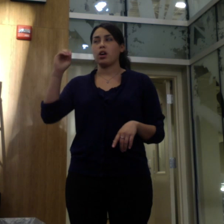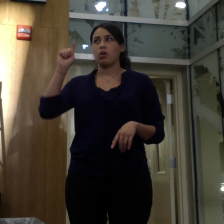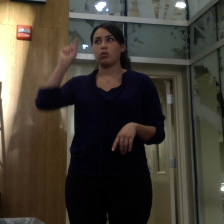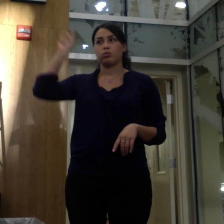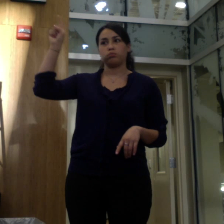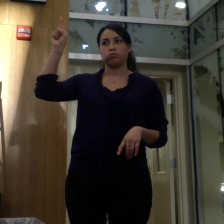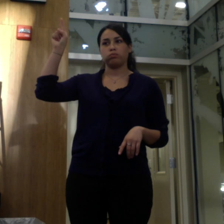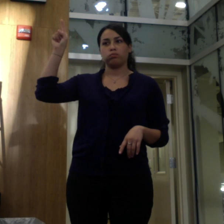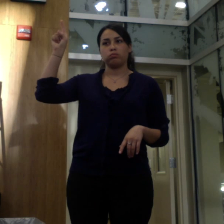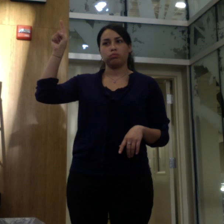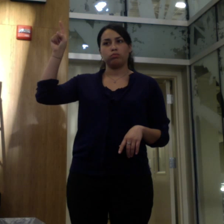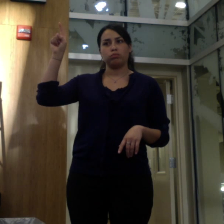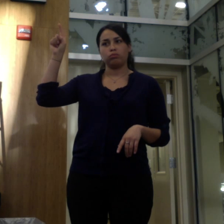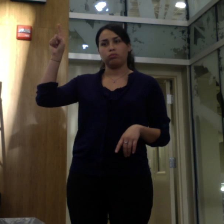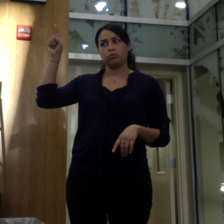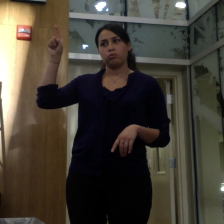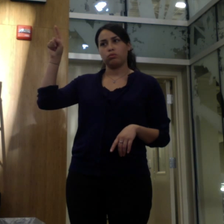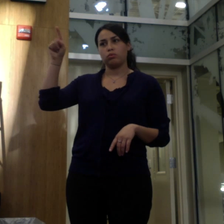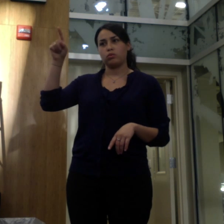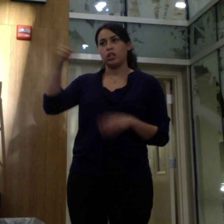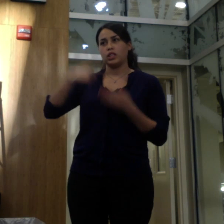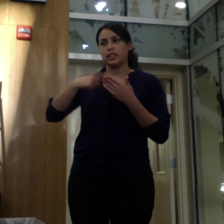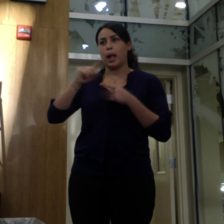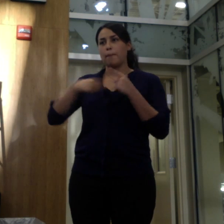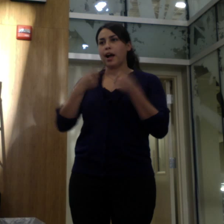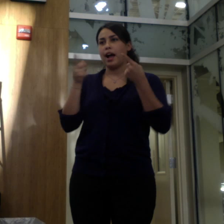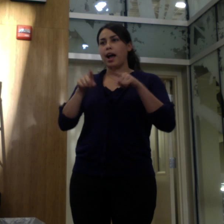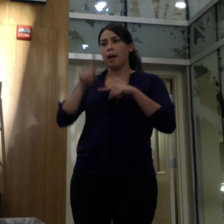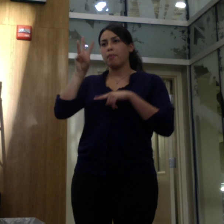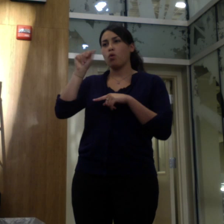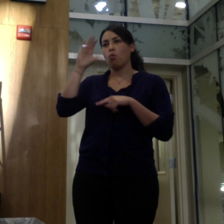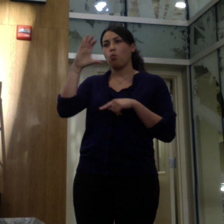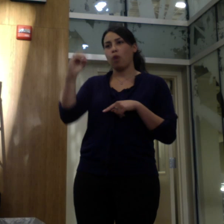in West, just next to Waco. So let's say